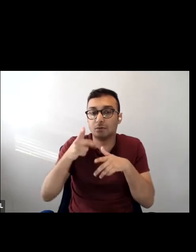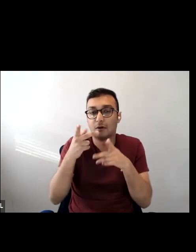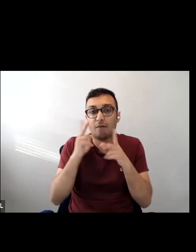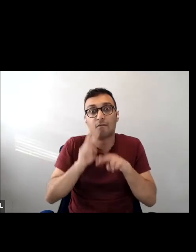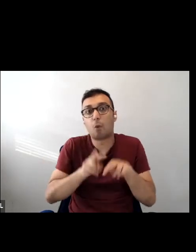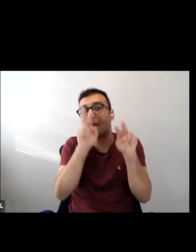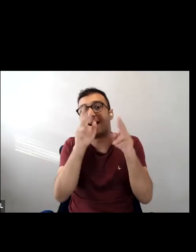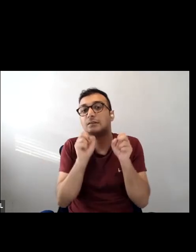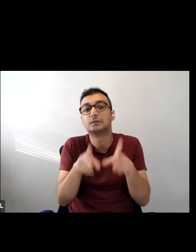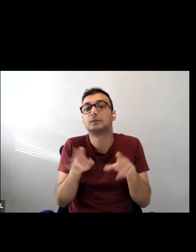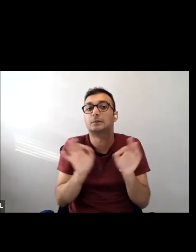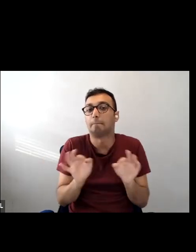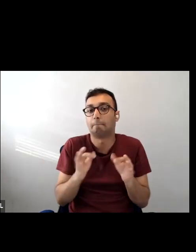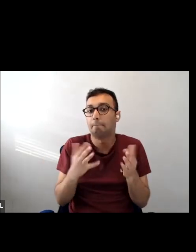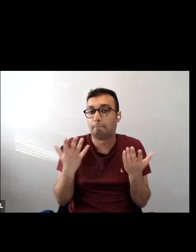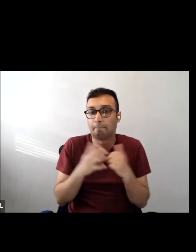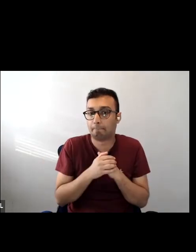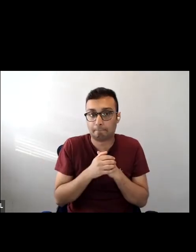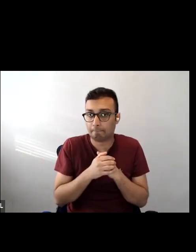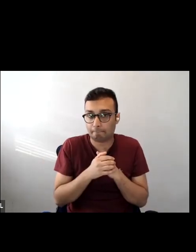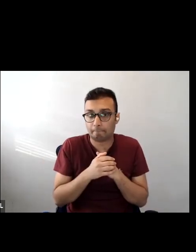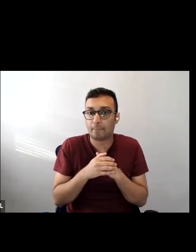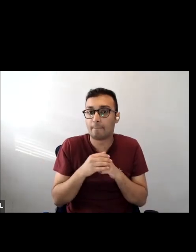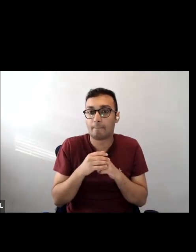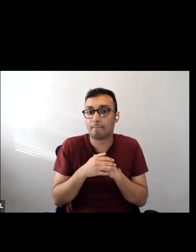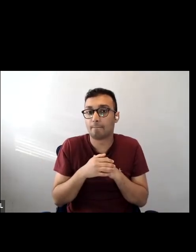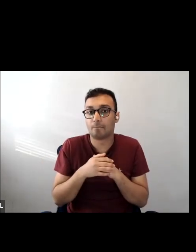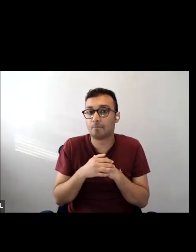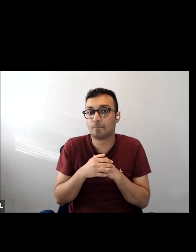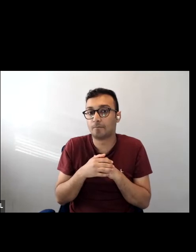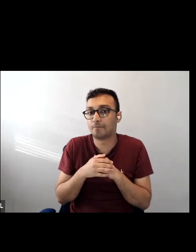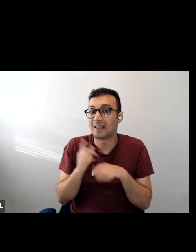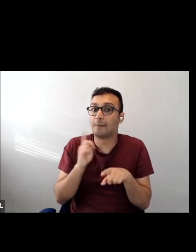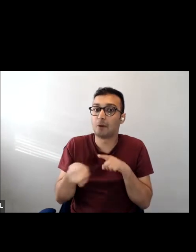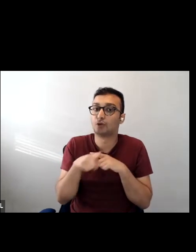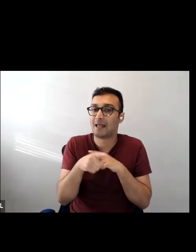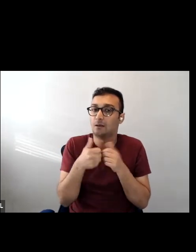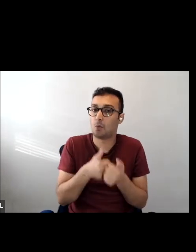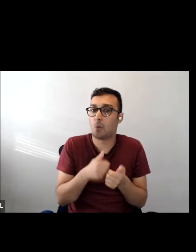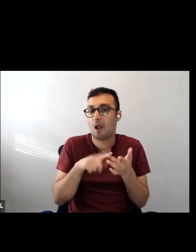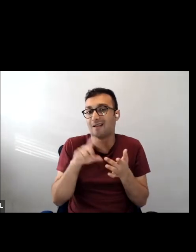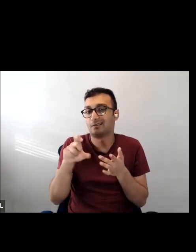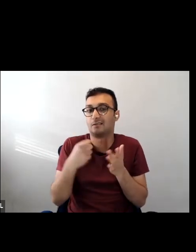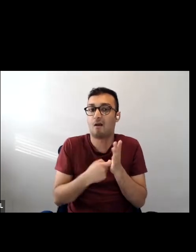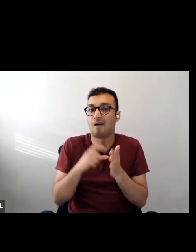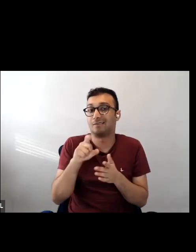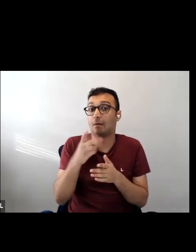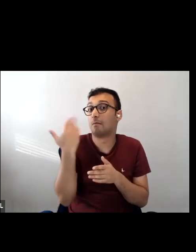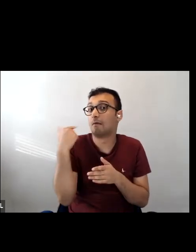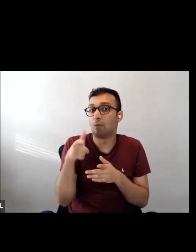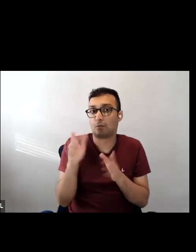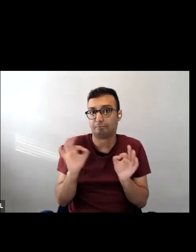but previously we didn't have any system to identify the needs